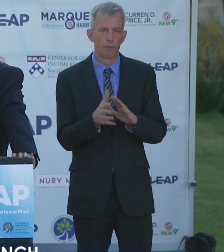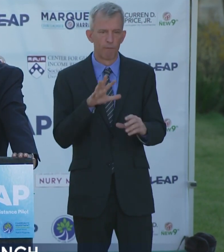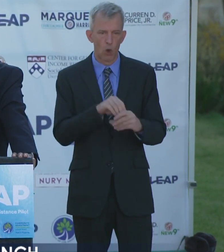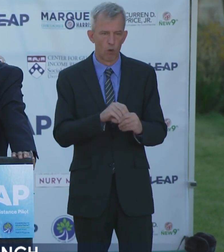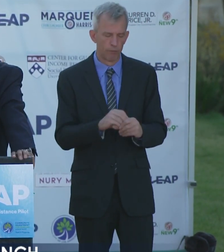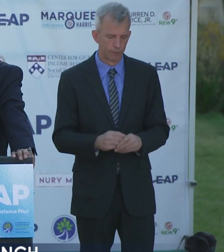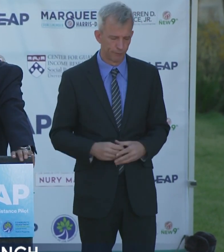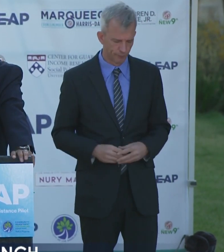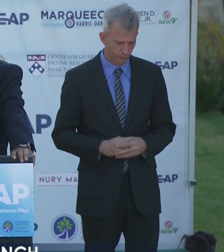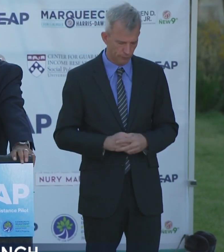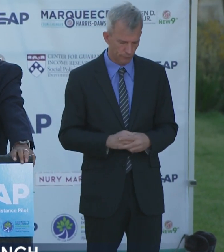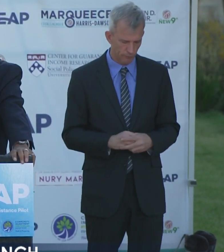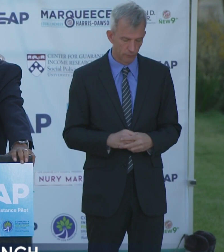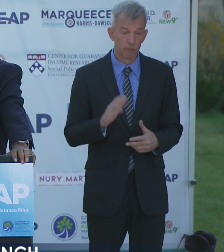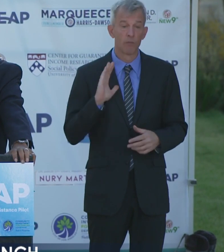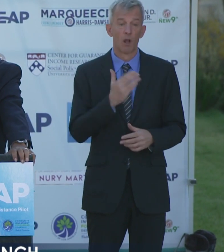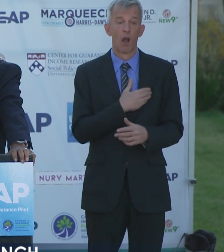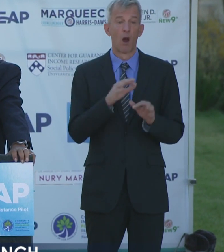Center at All People's Community